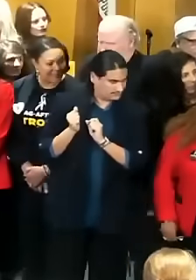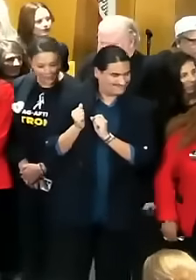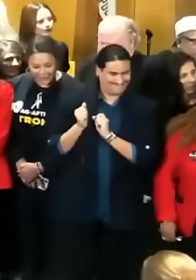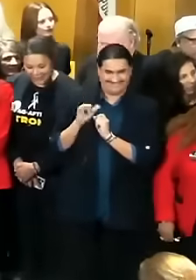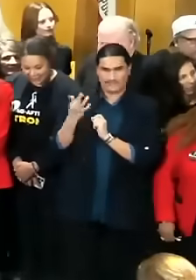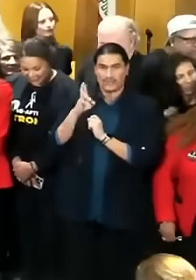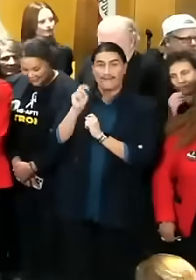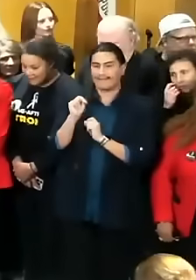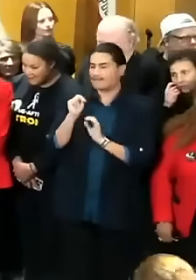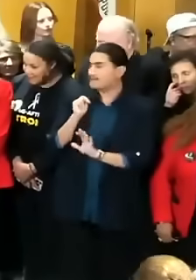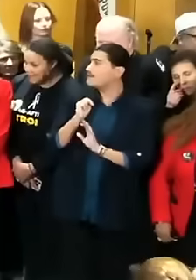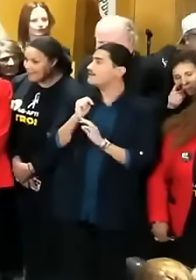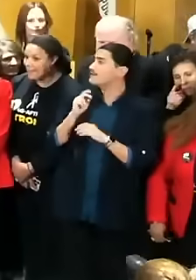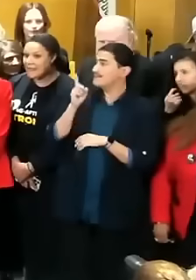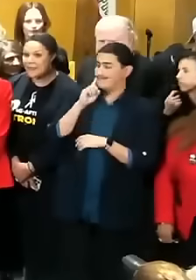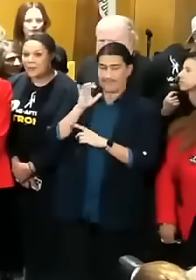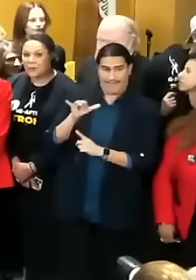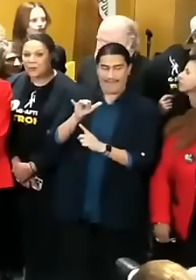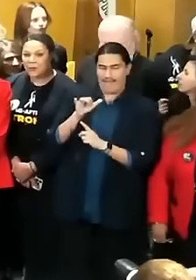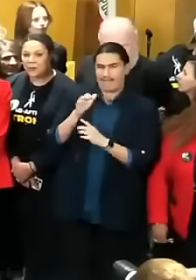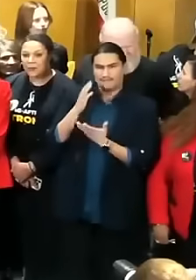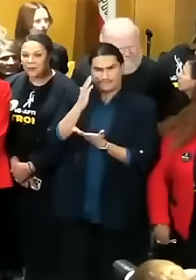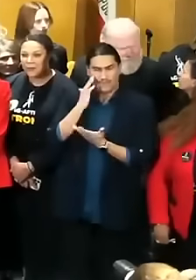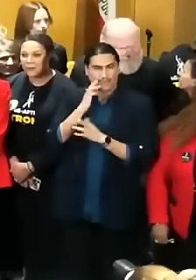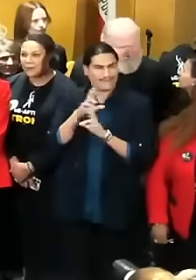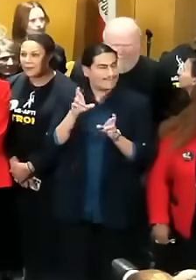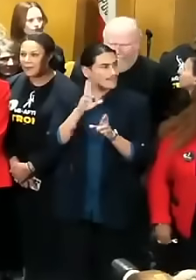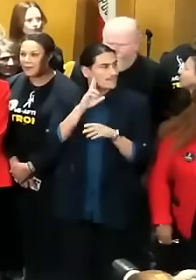I'm Jonathan Handel, writing for Puck.